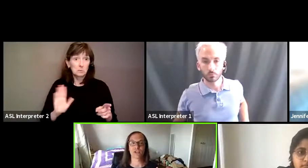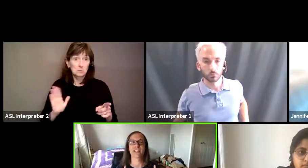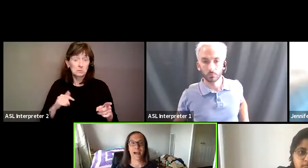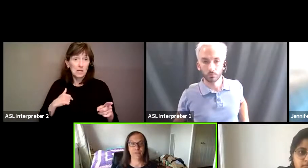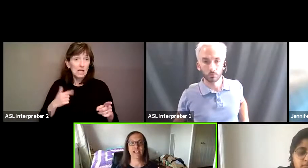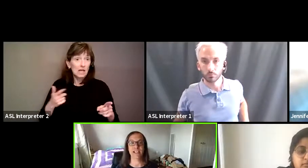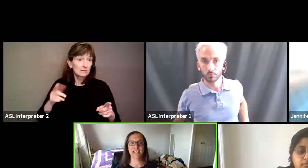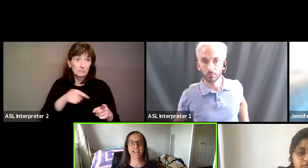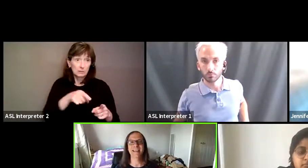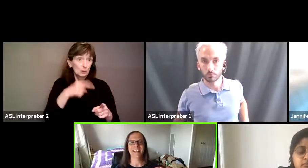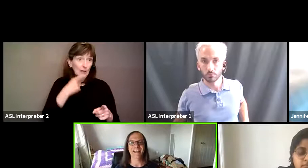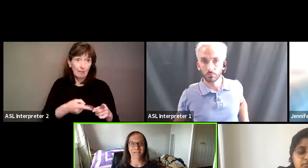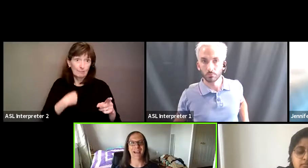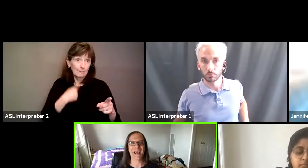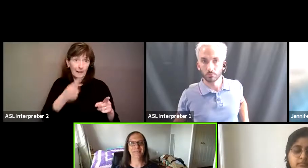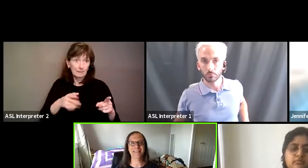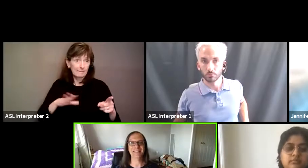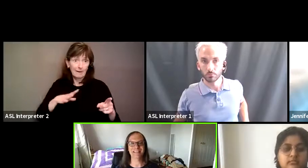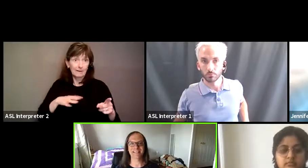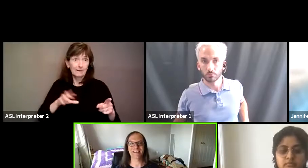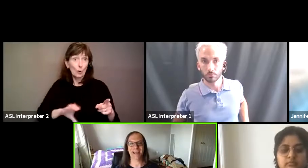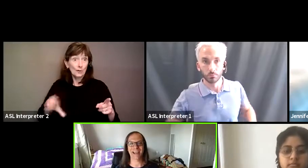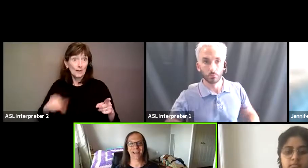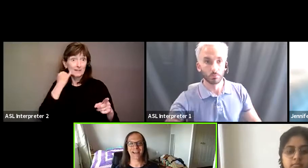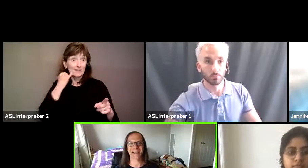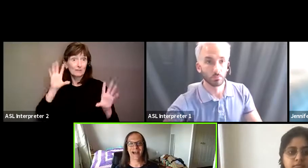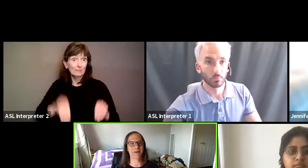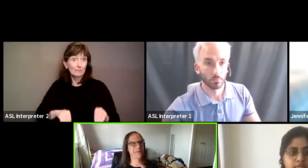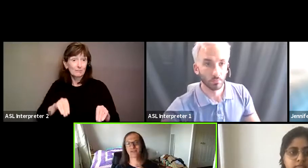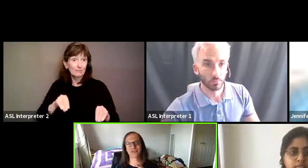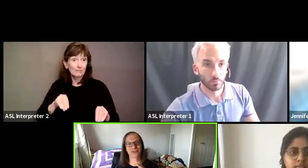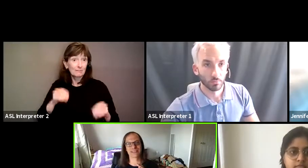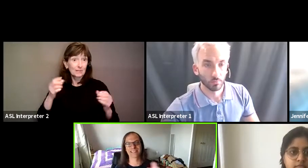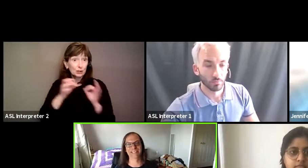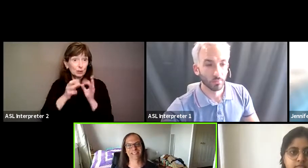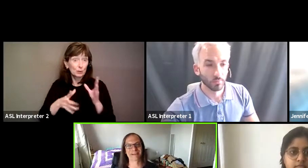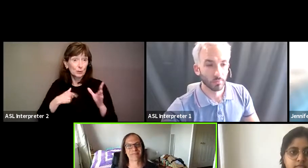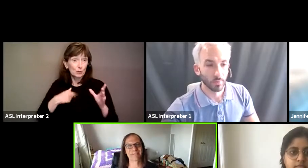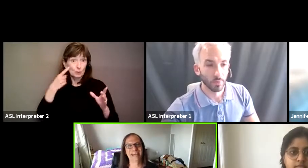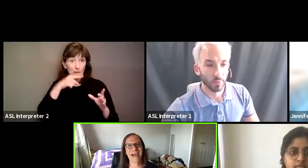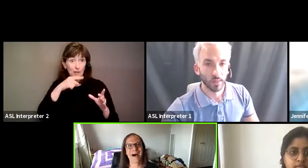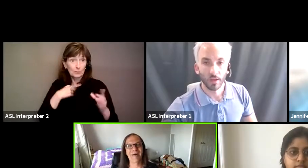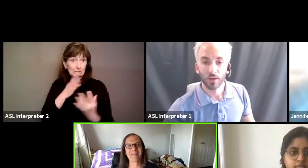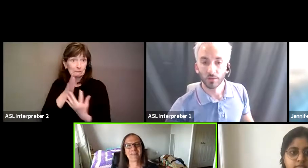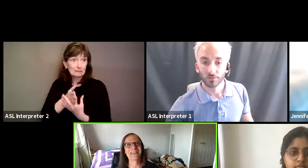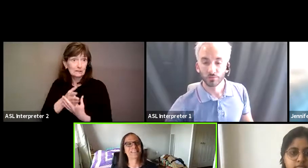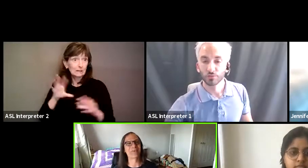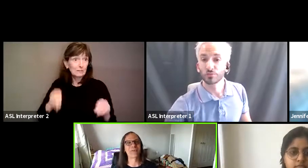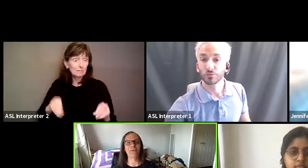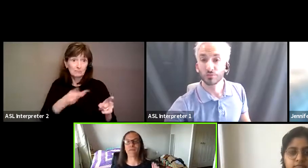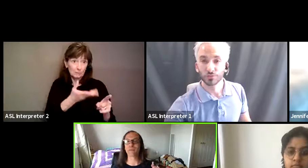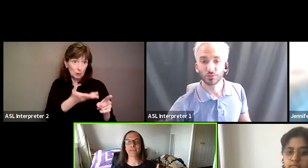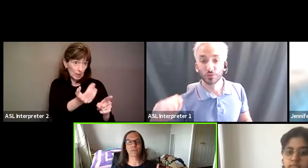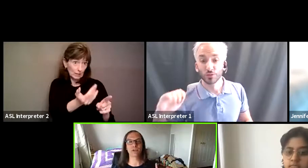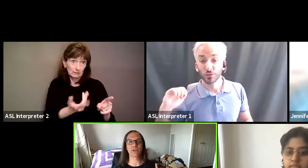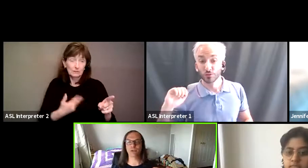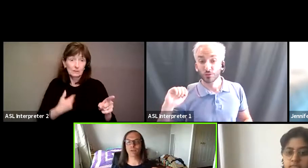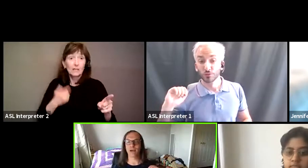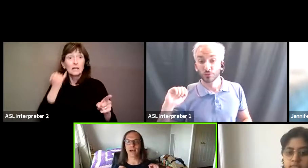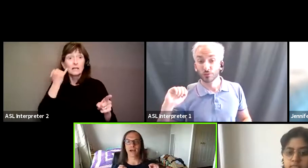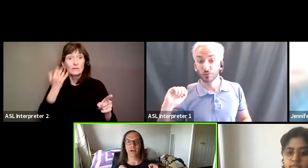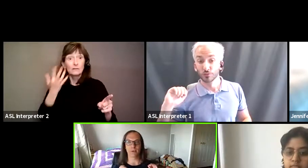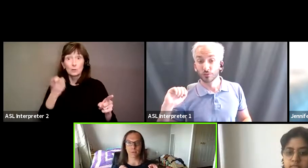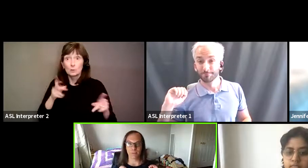on closed captioning if that happens. Is that okay? I'm so sorry to interrupt. So for people